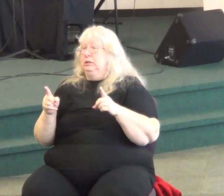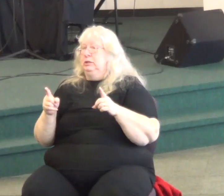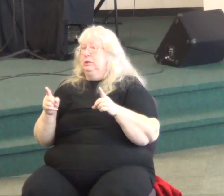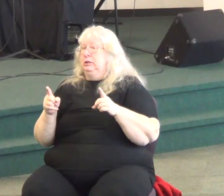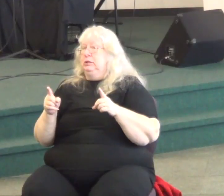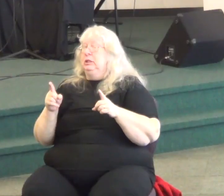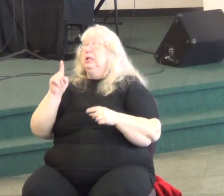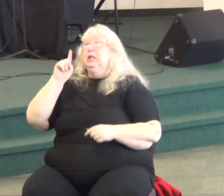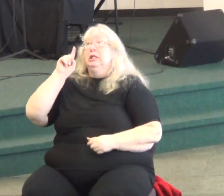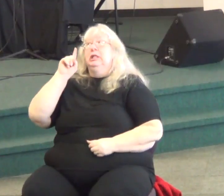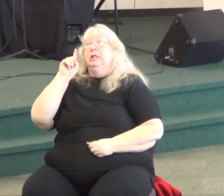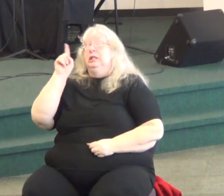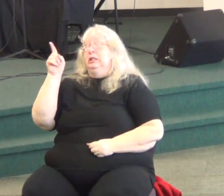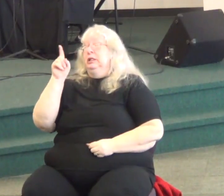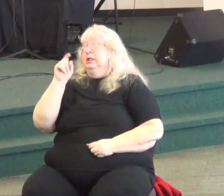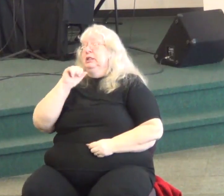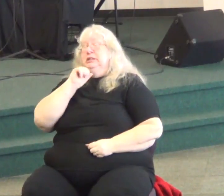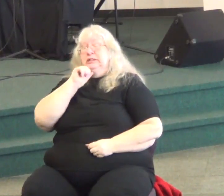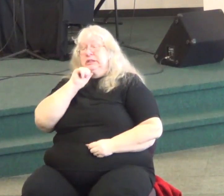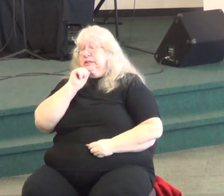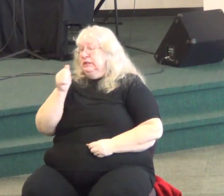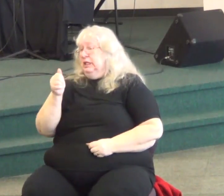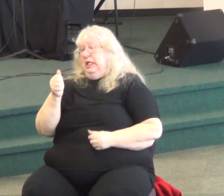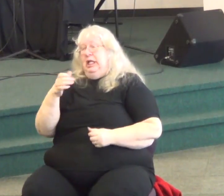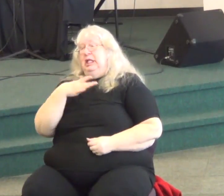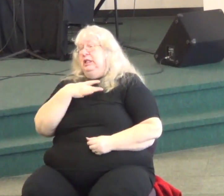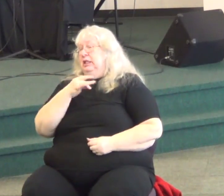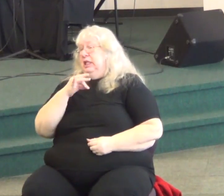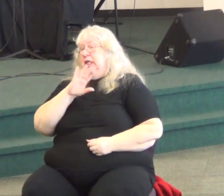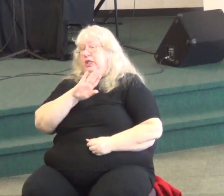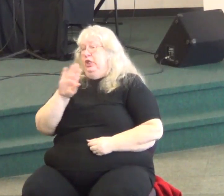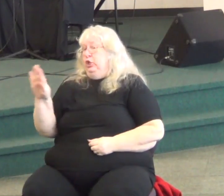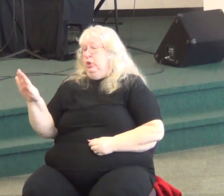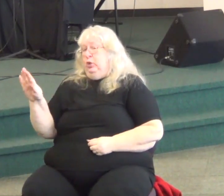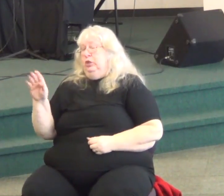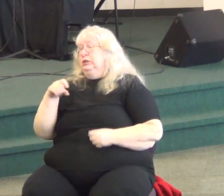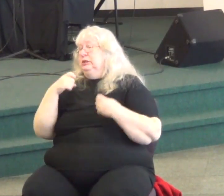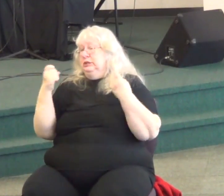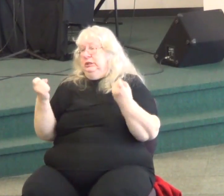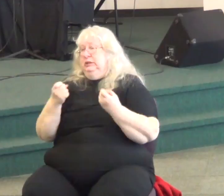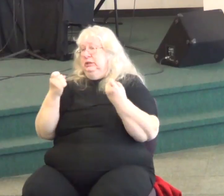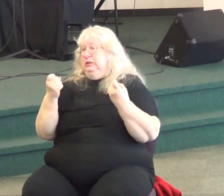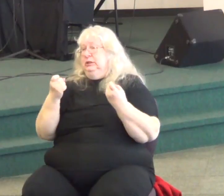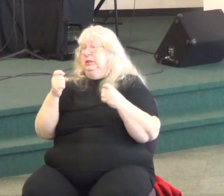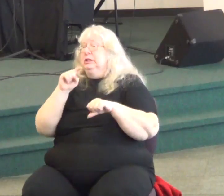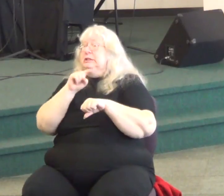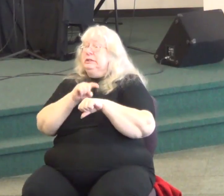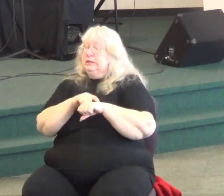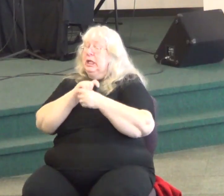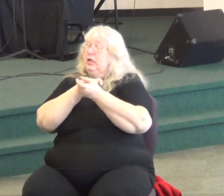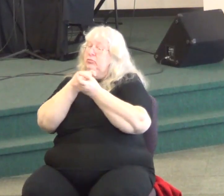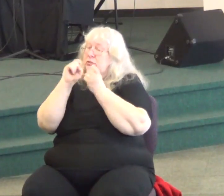sin. We got to shape up, church. It's time. The world needs us